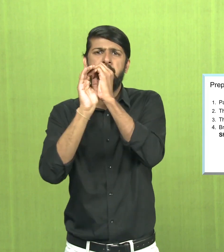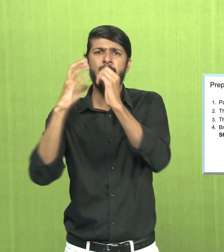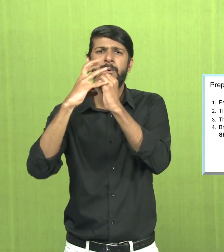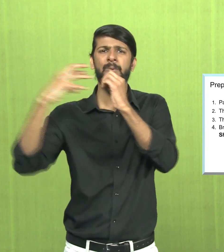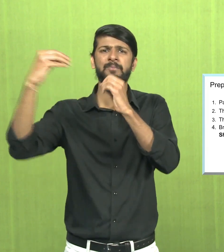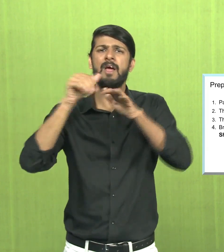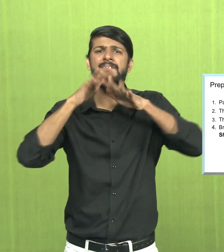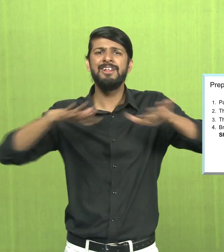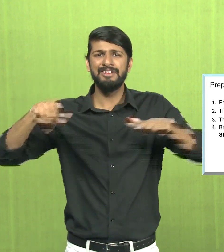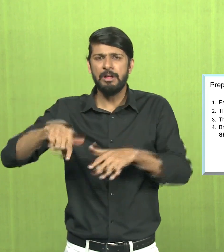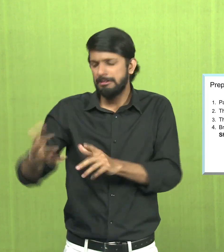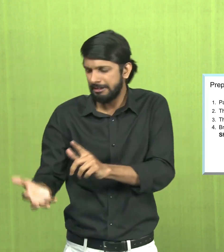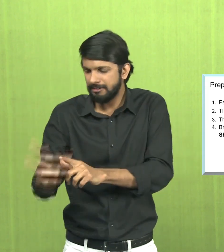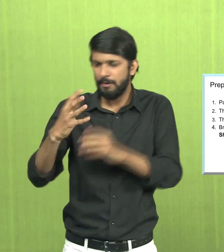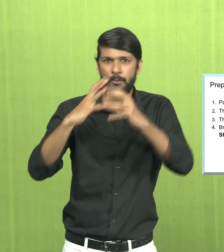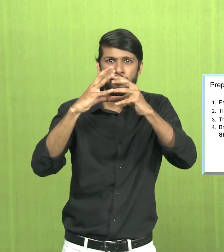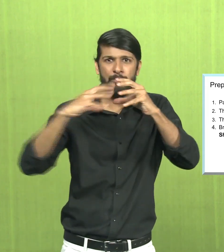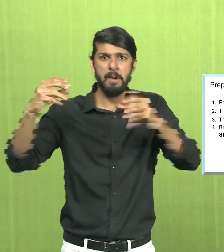and smoothened with conch shells.